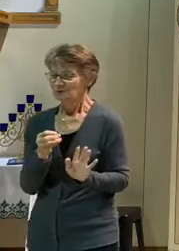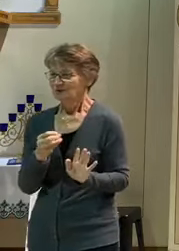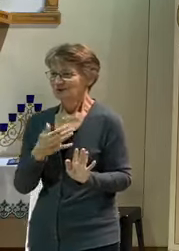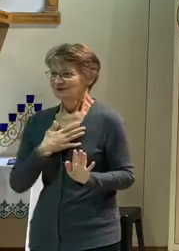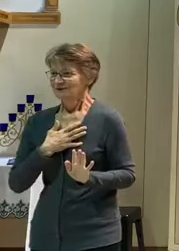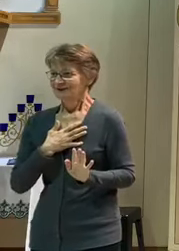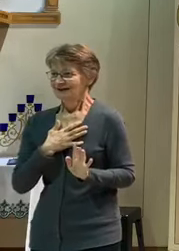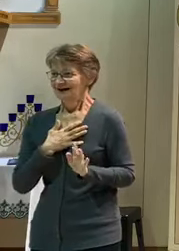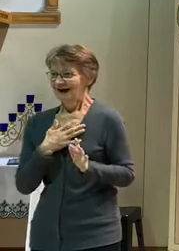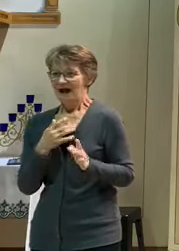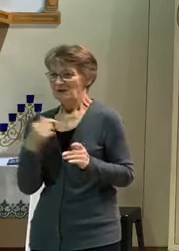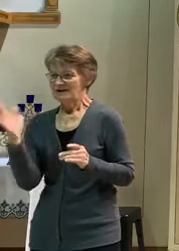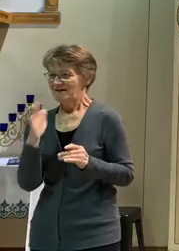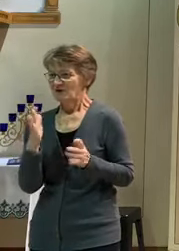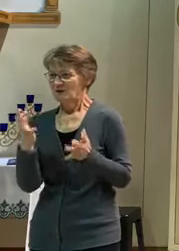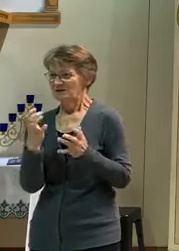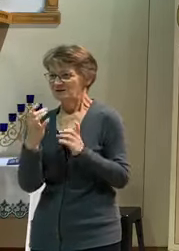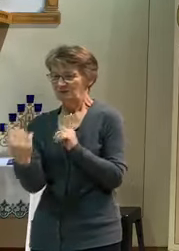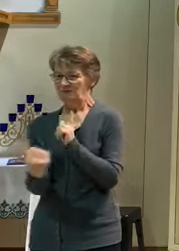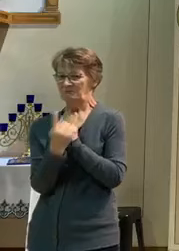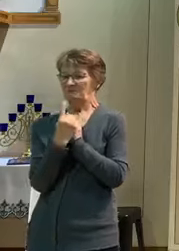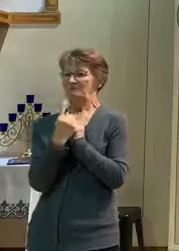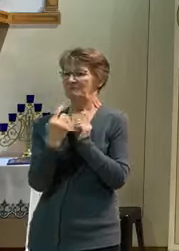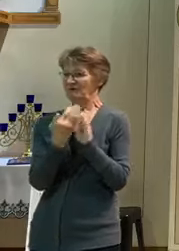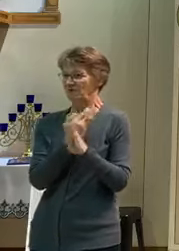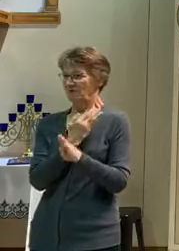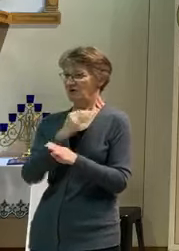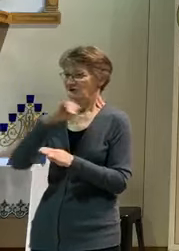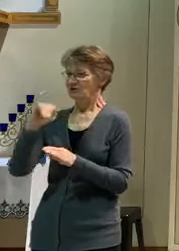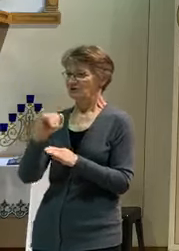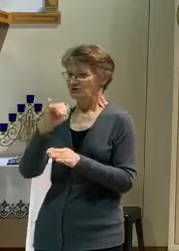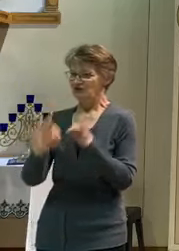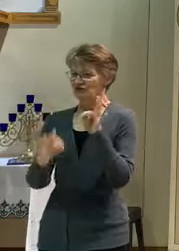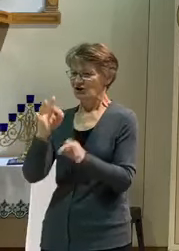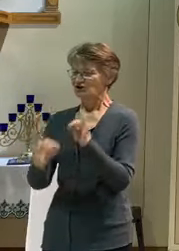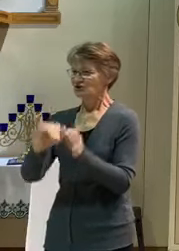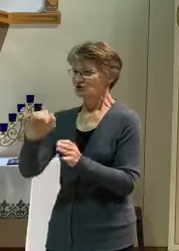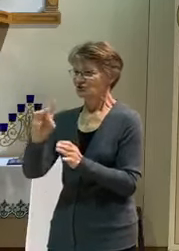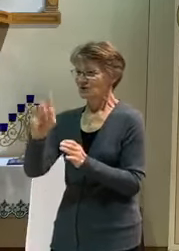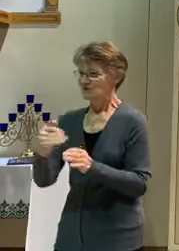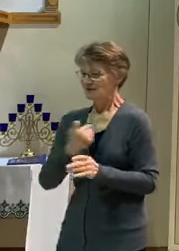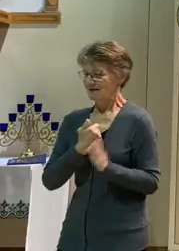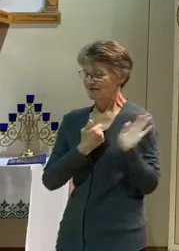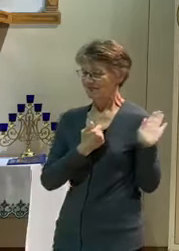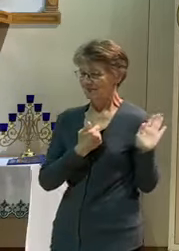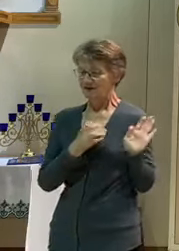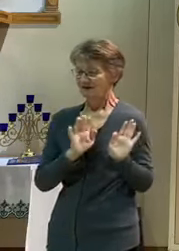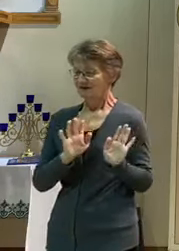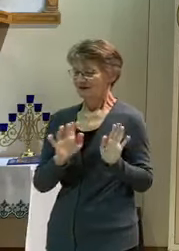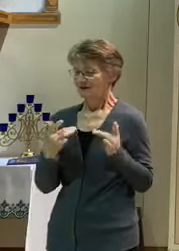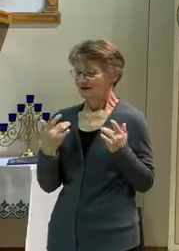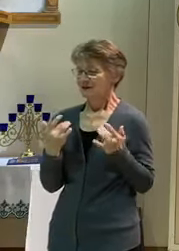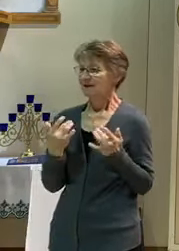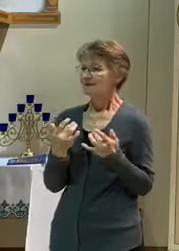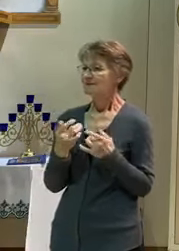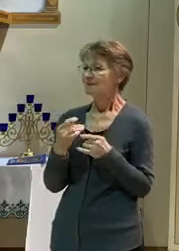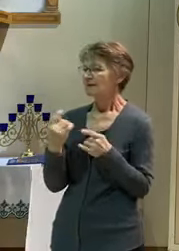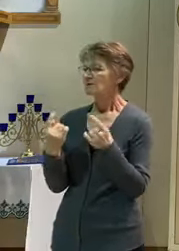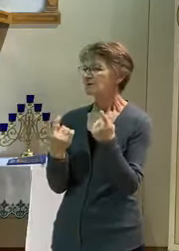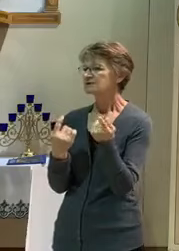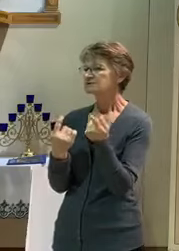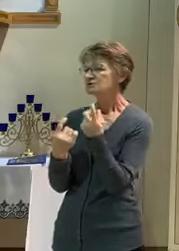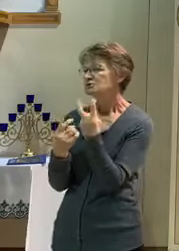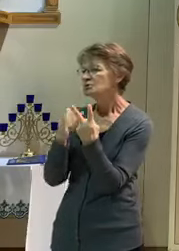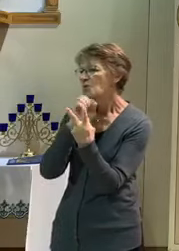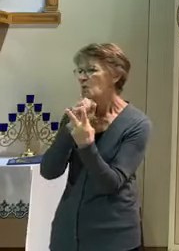never want to appear before her. And there was these 2 old grandmas, one 90 years old and one that was 80 years